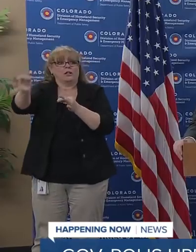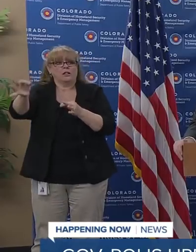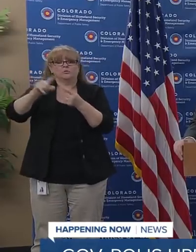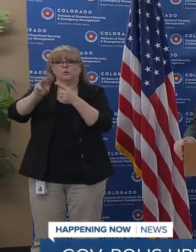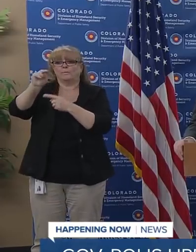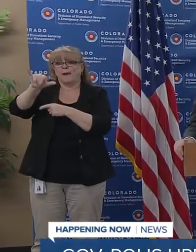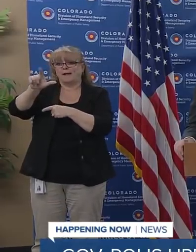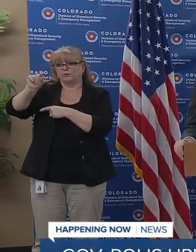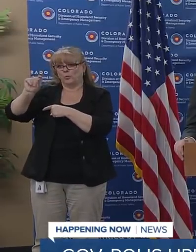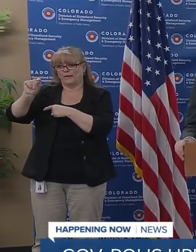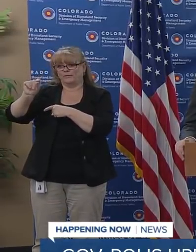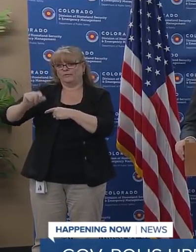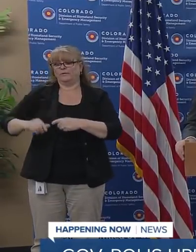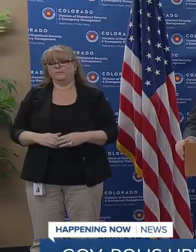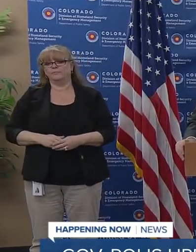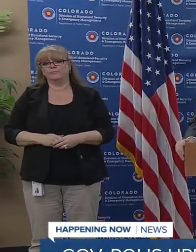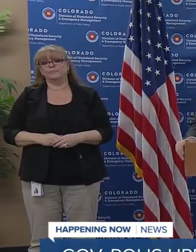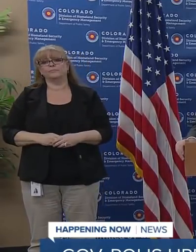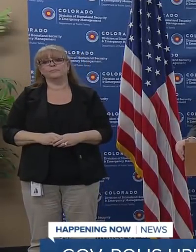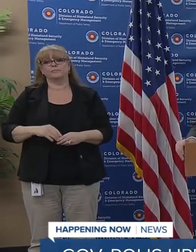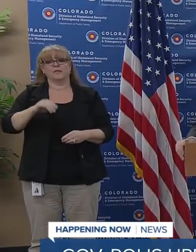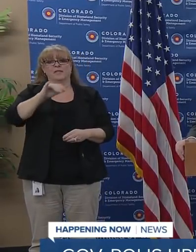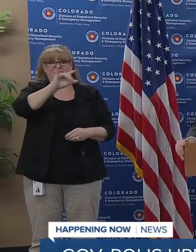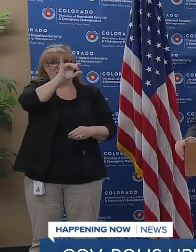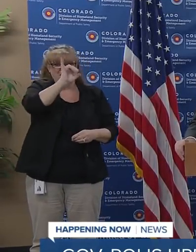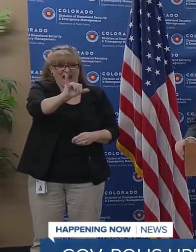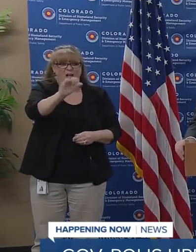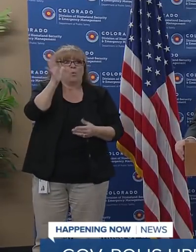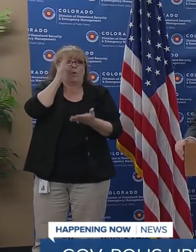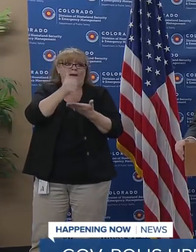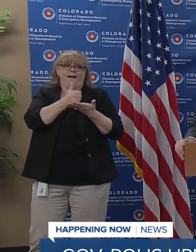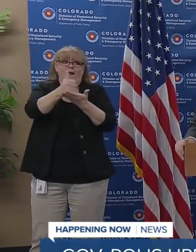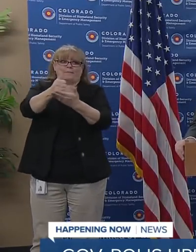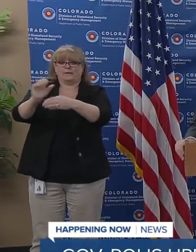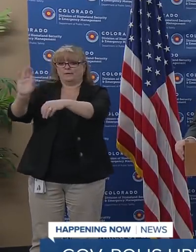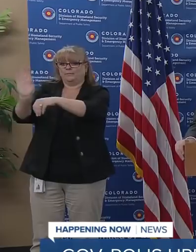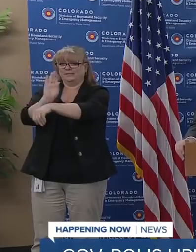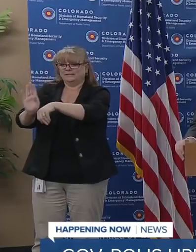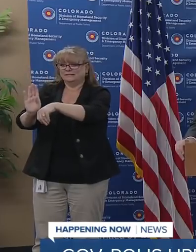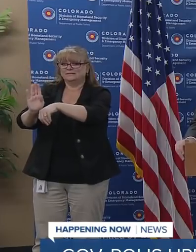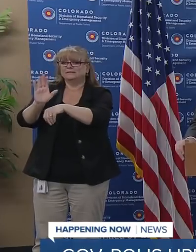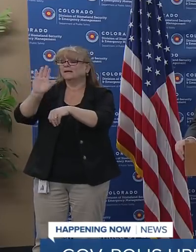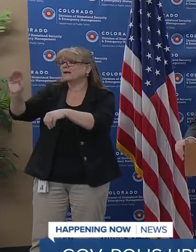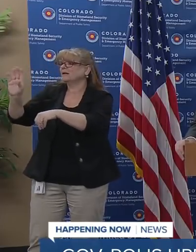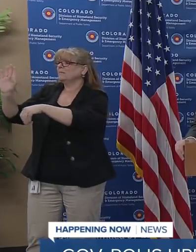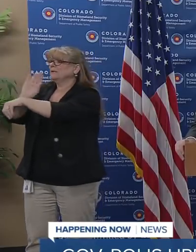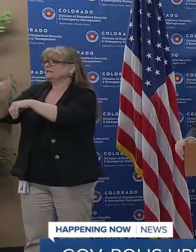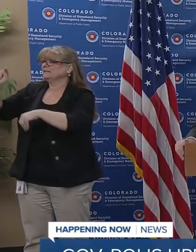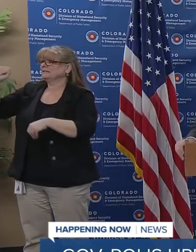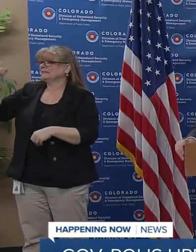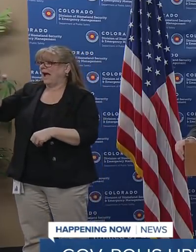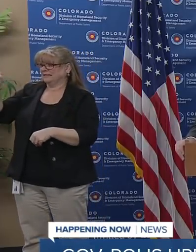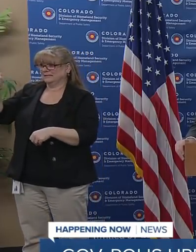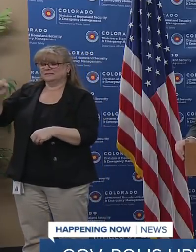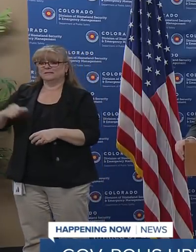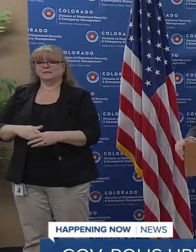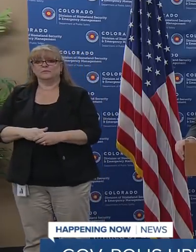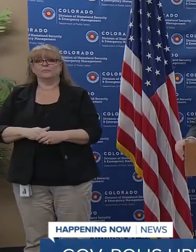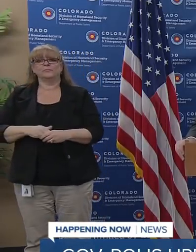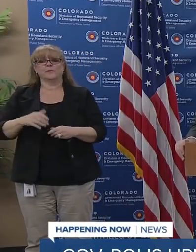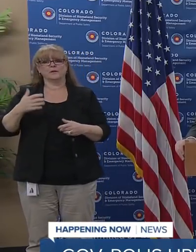of that sales tax revenue it generates. We want to make sure that as soon as you can open, that you're able to reopen. And for those of you